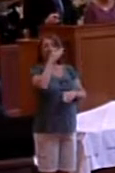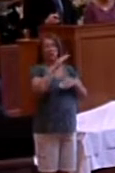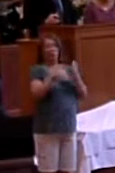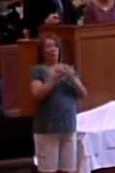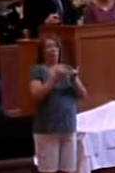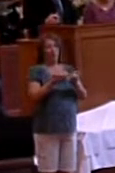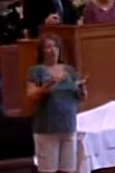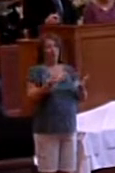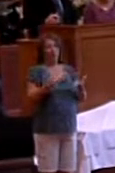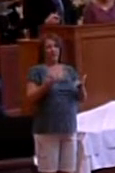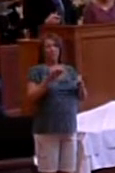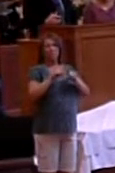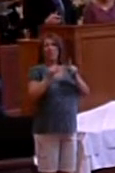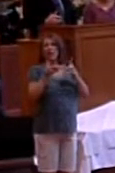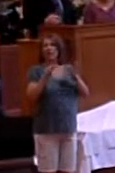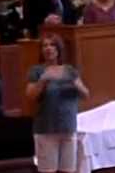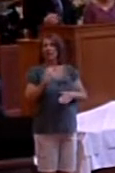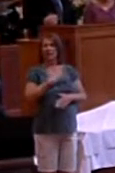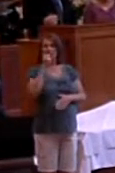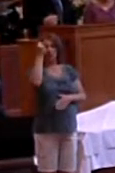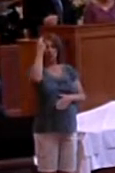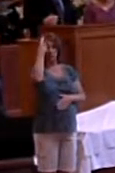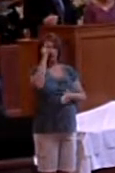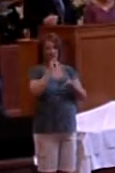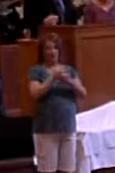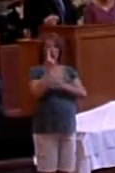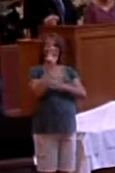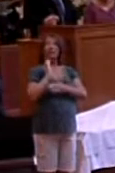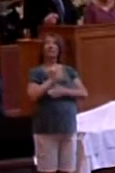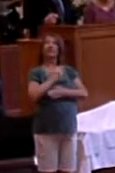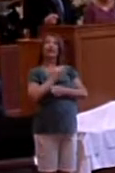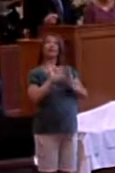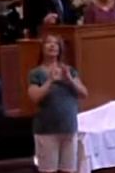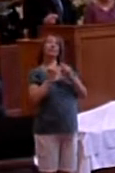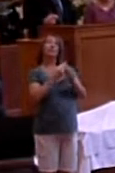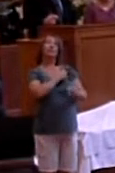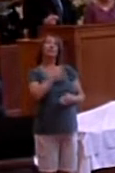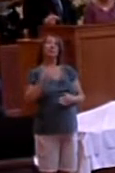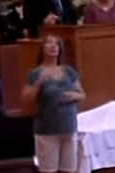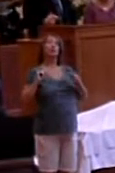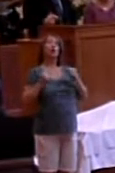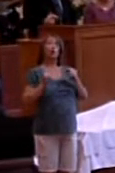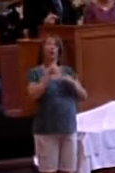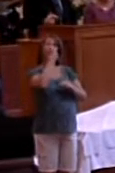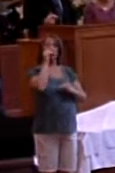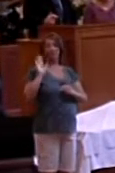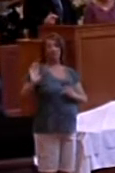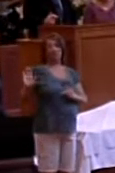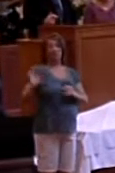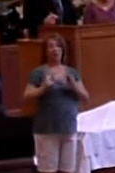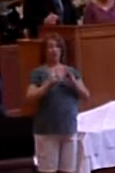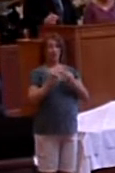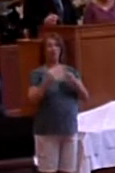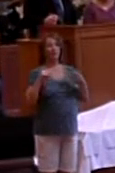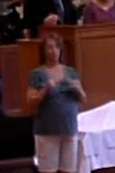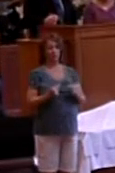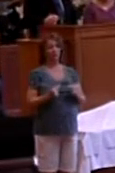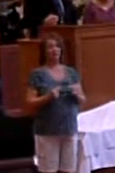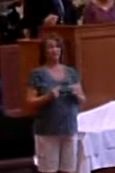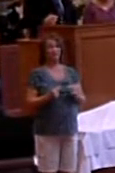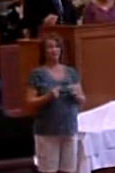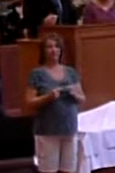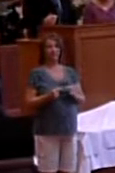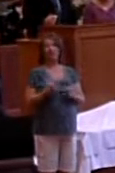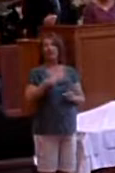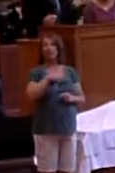just understand that one of our family members is hurting because their family's hurting. Let us realize that there is a need